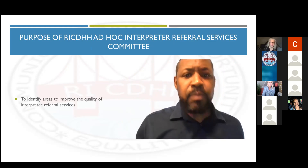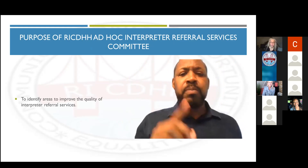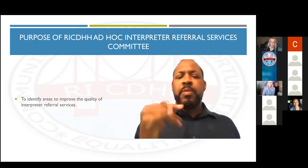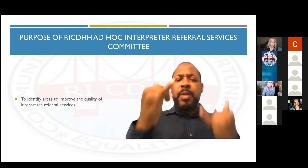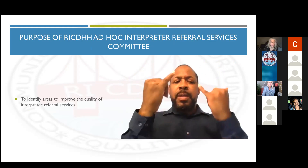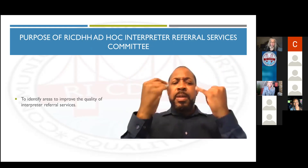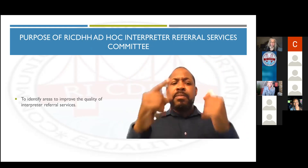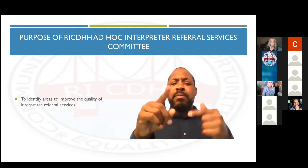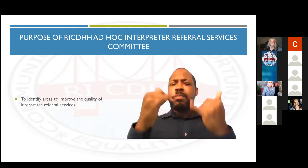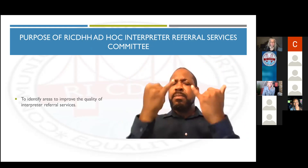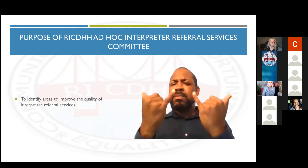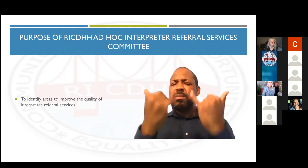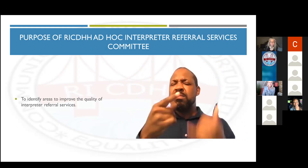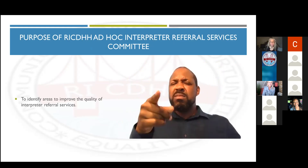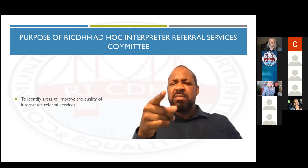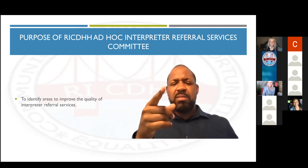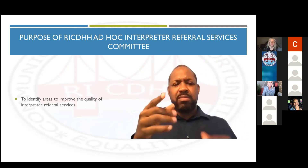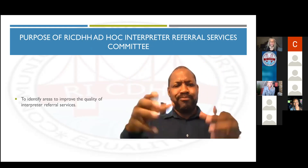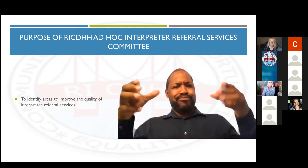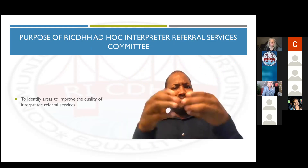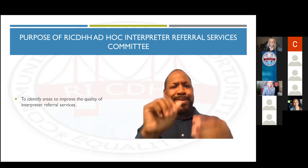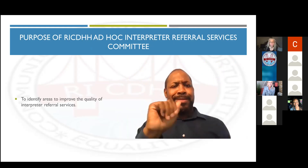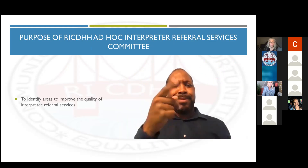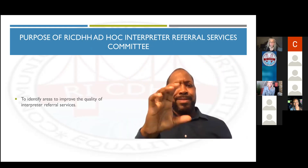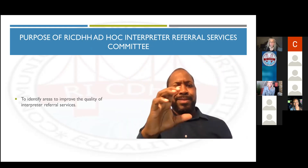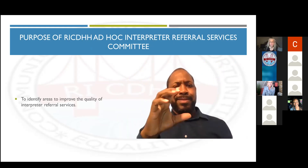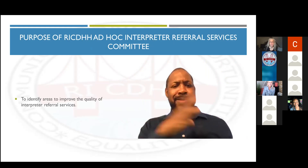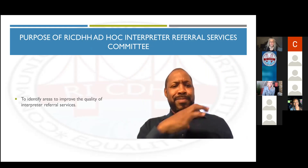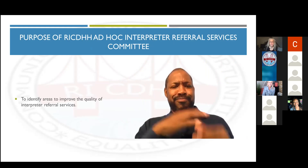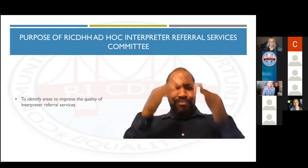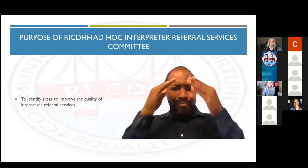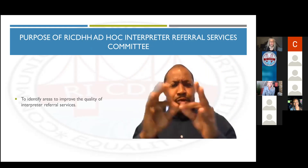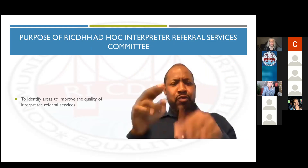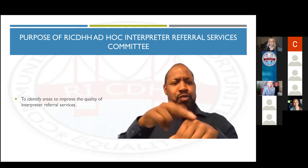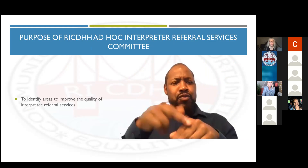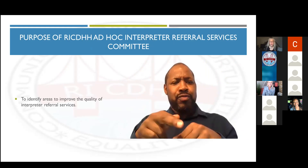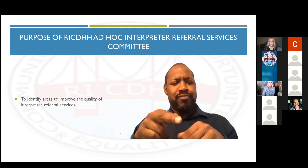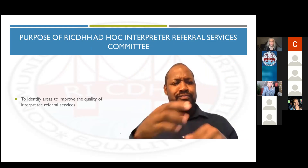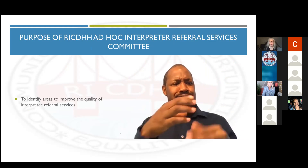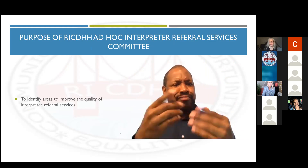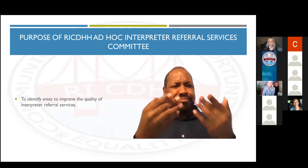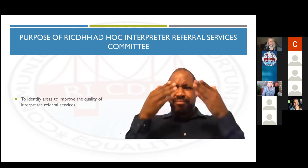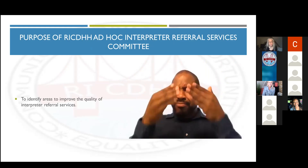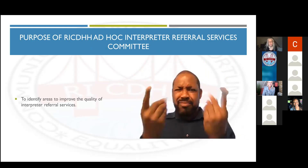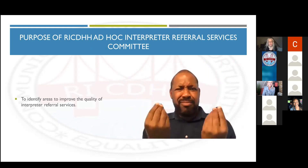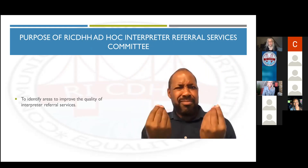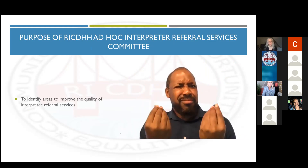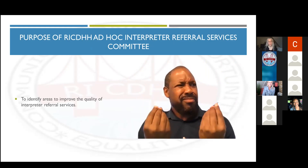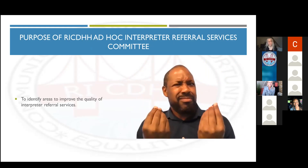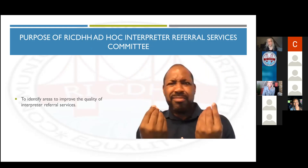meeting from the CART reporter. So the other thing is why you would be meeting to talk about